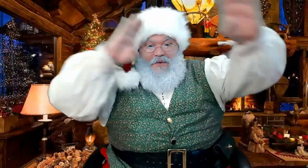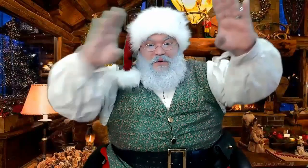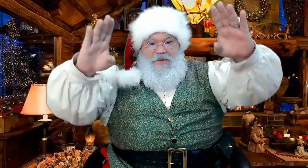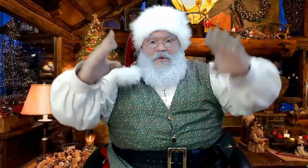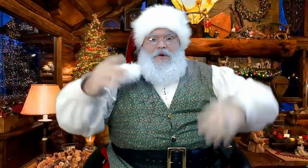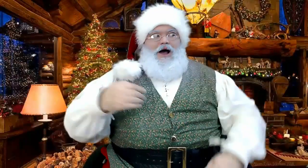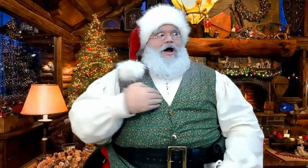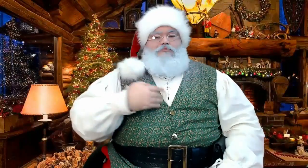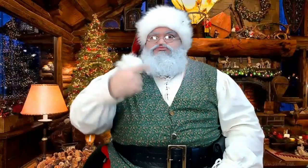everyone. Hello.